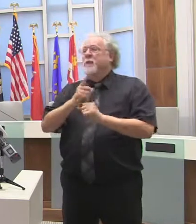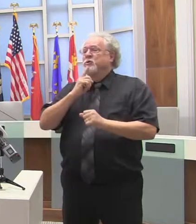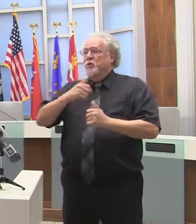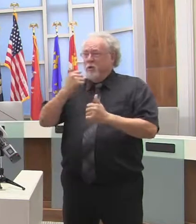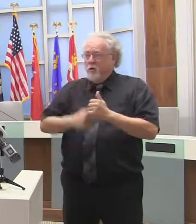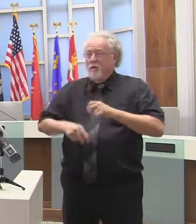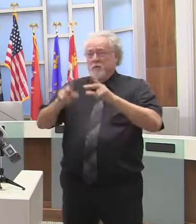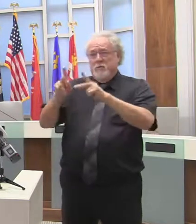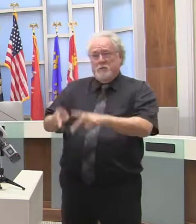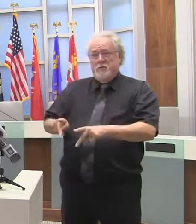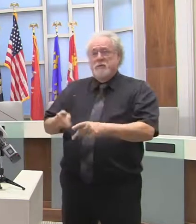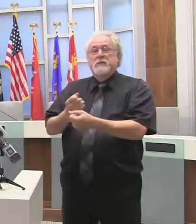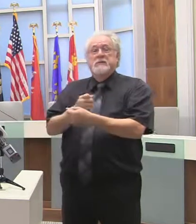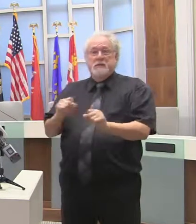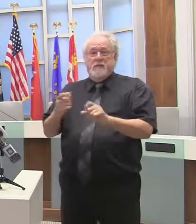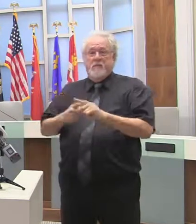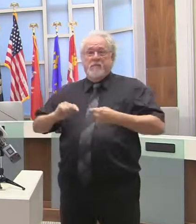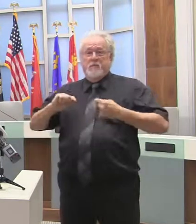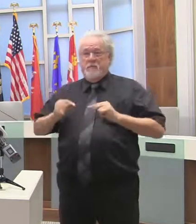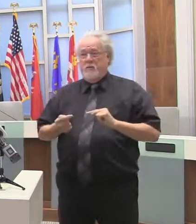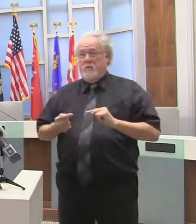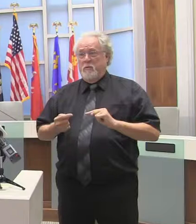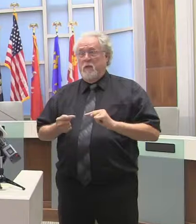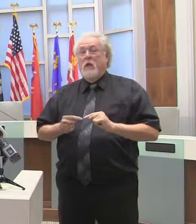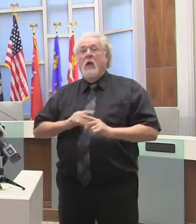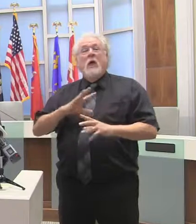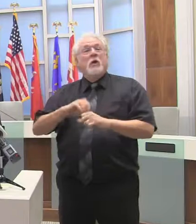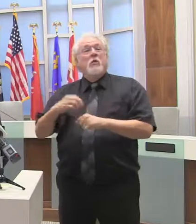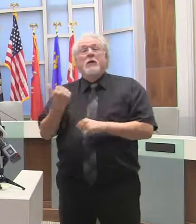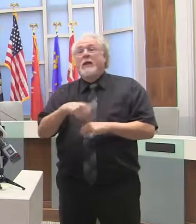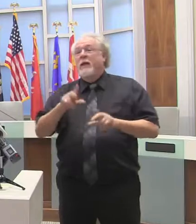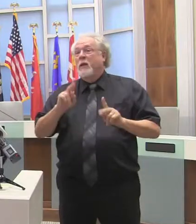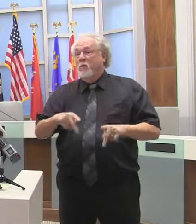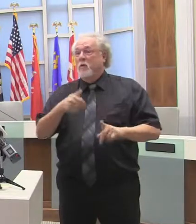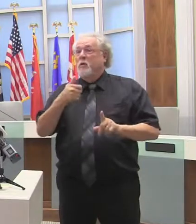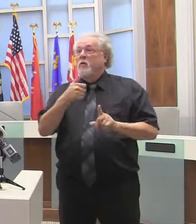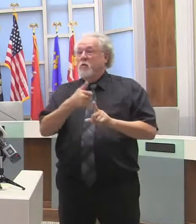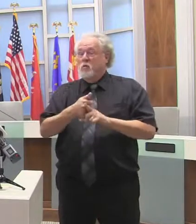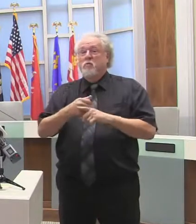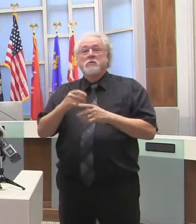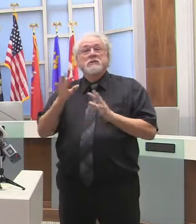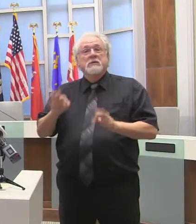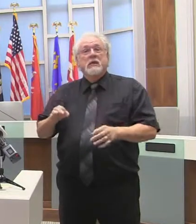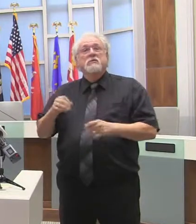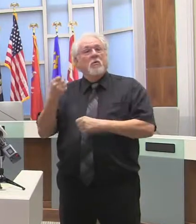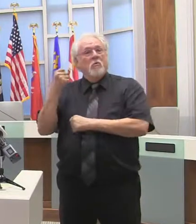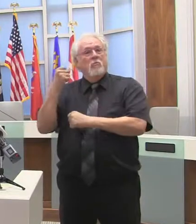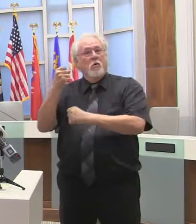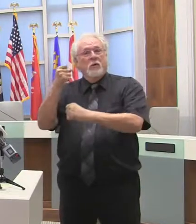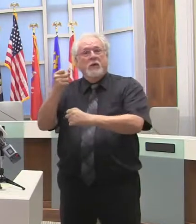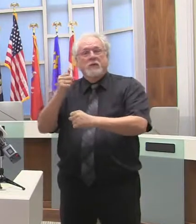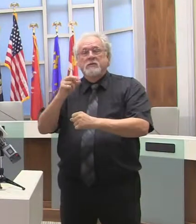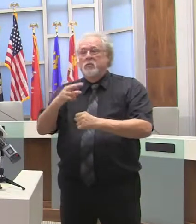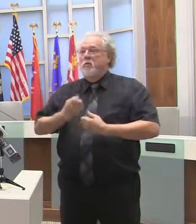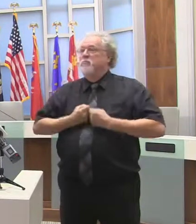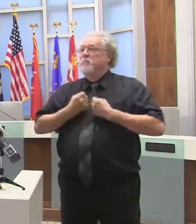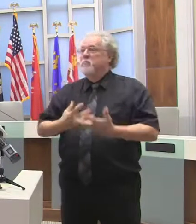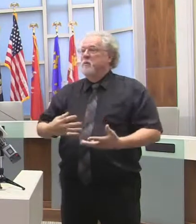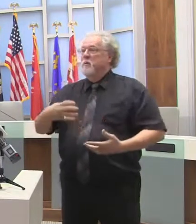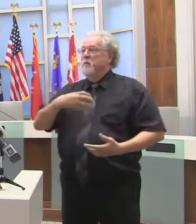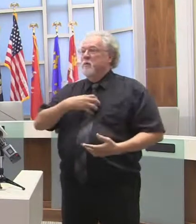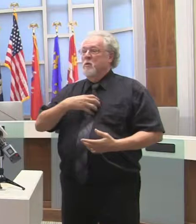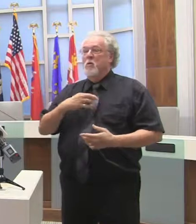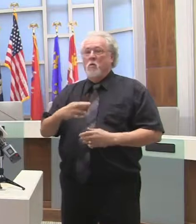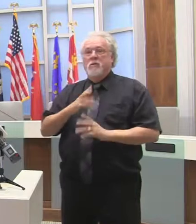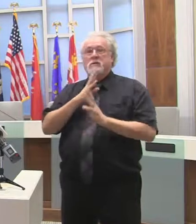every citizen is safe from harm, including anyone who chooses to protest or voice opposition or speak